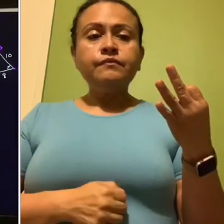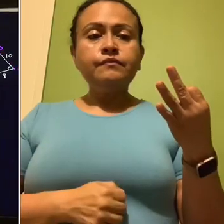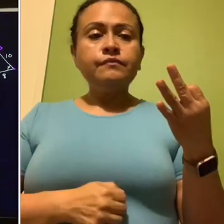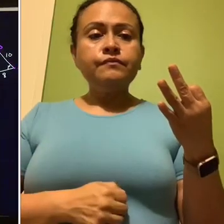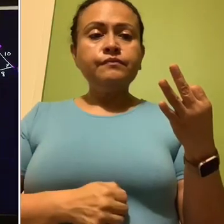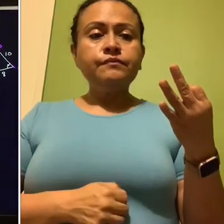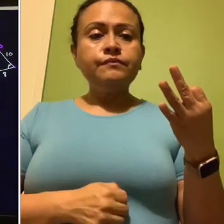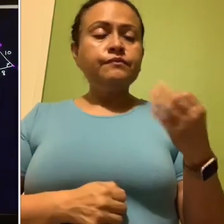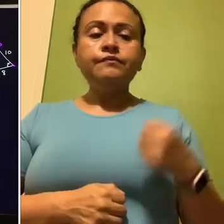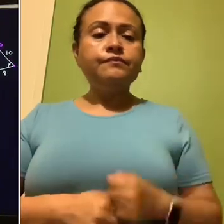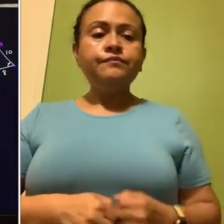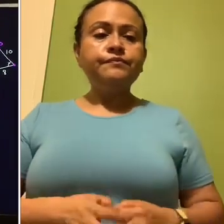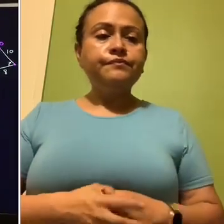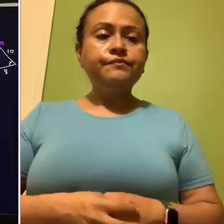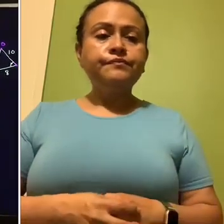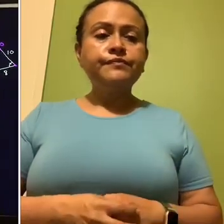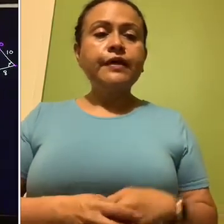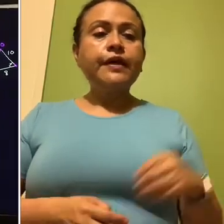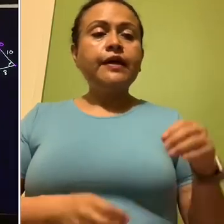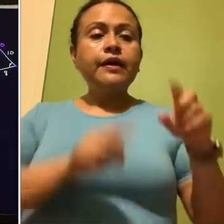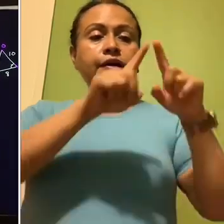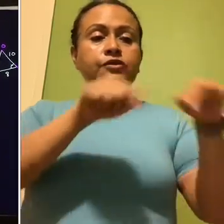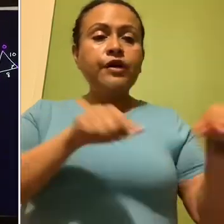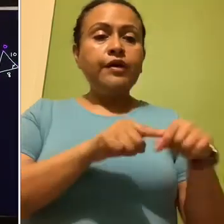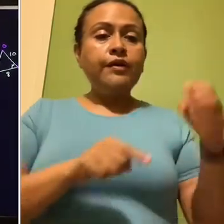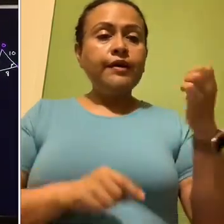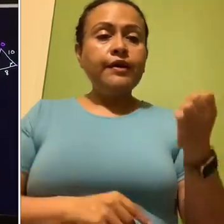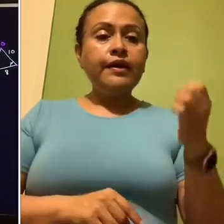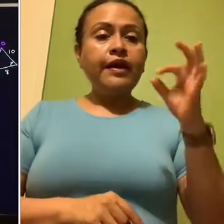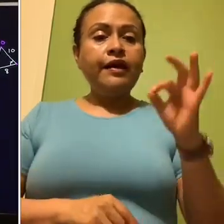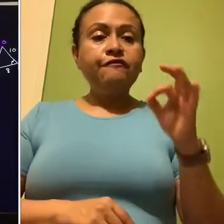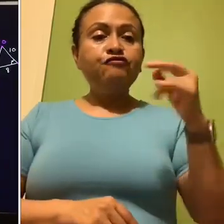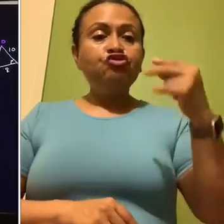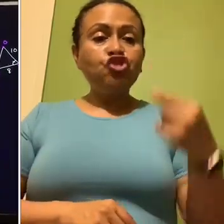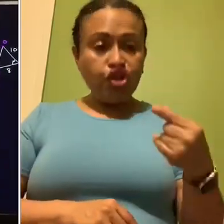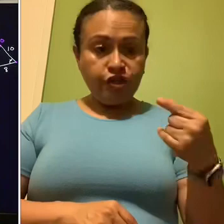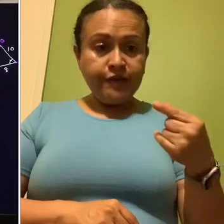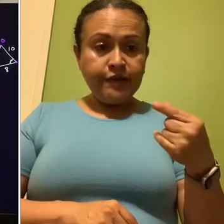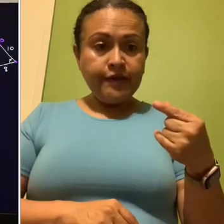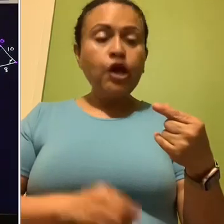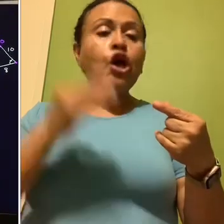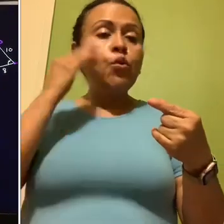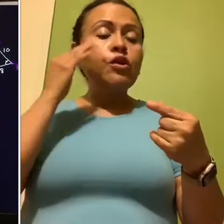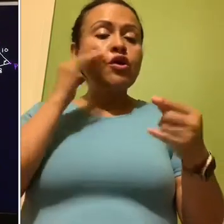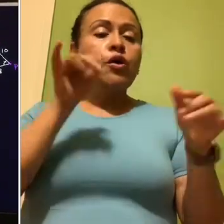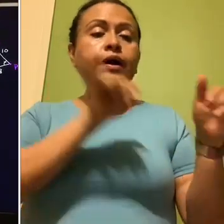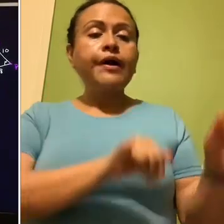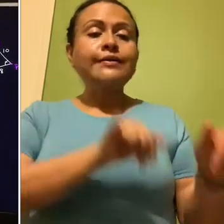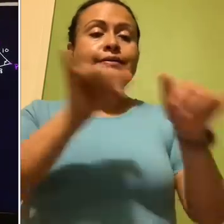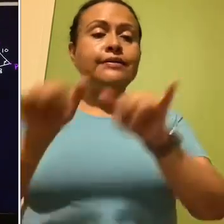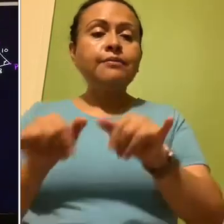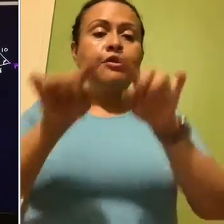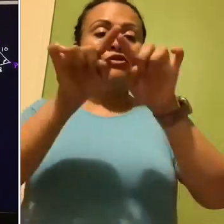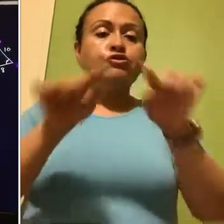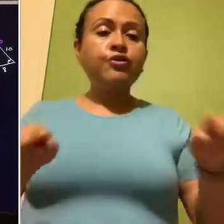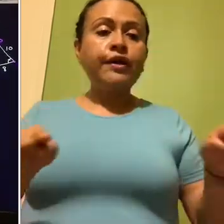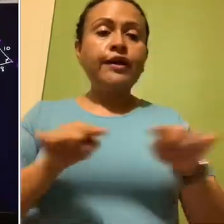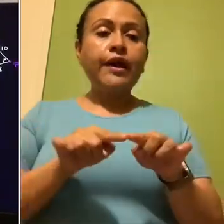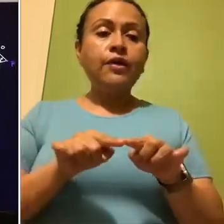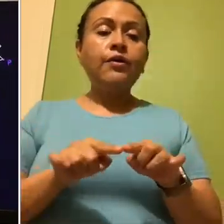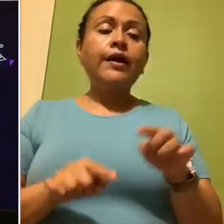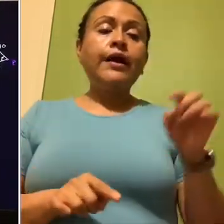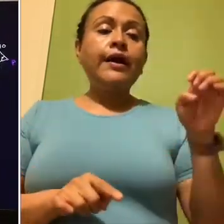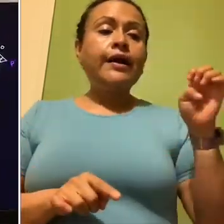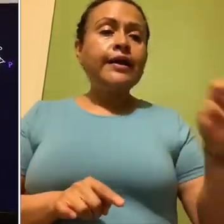me do it this way. Actually, let me just write it this way. E, triangle EFG, we know is similar to